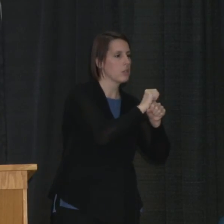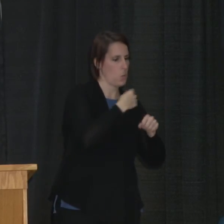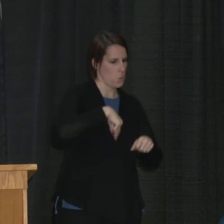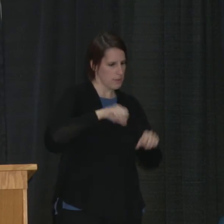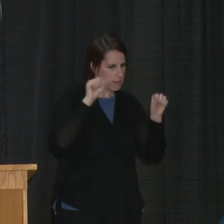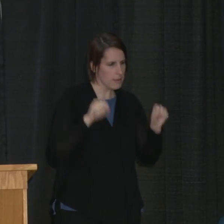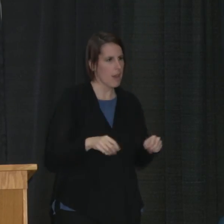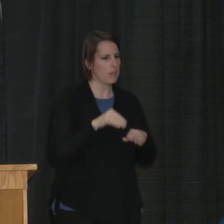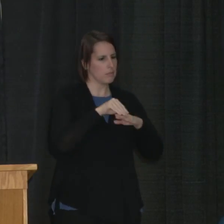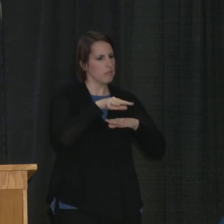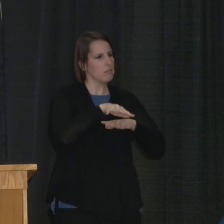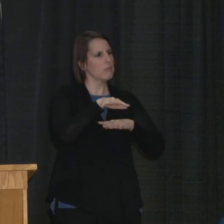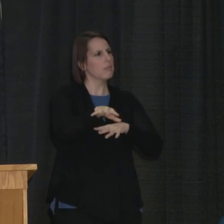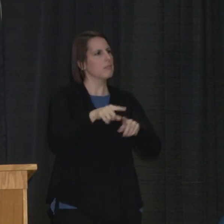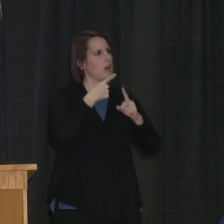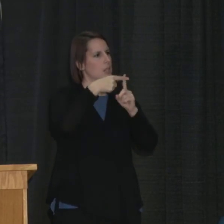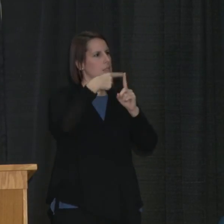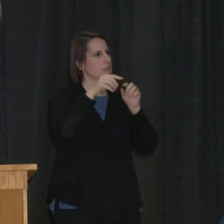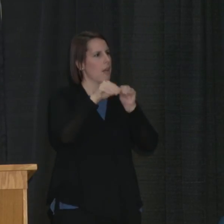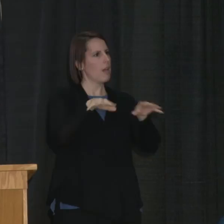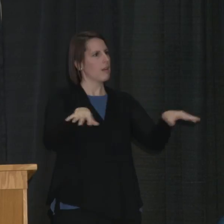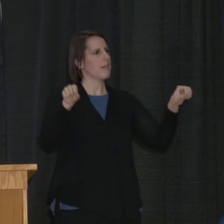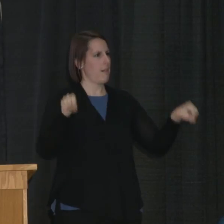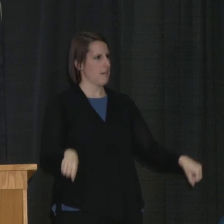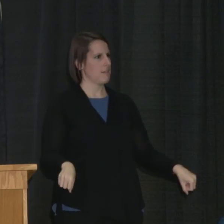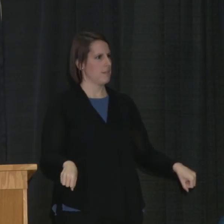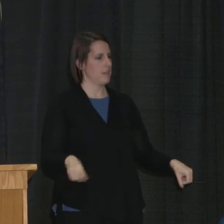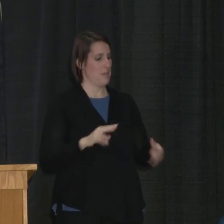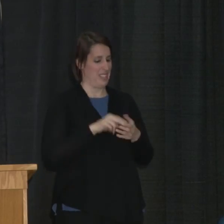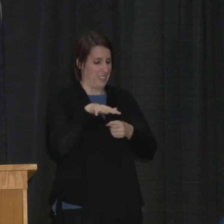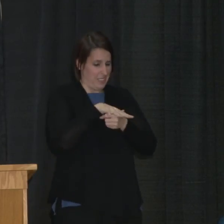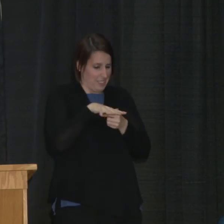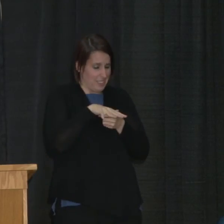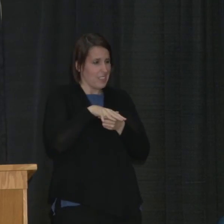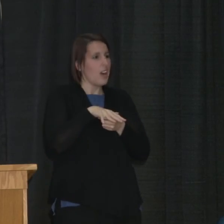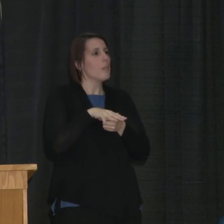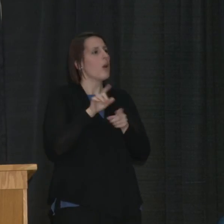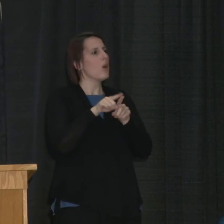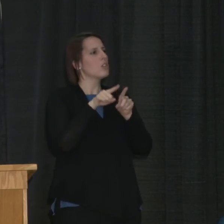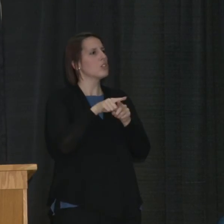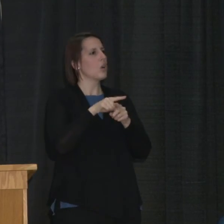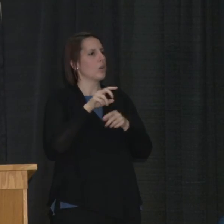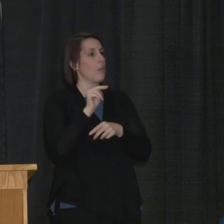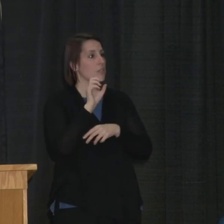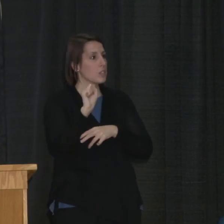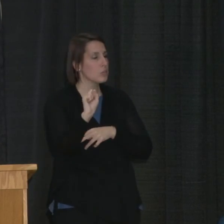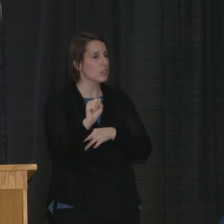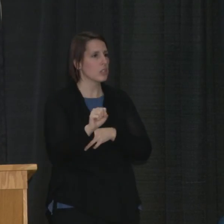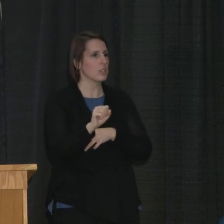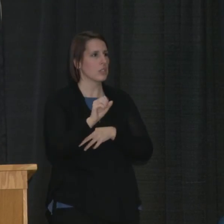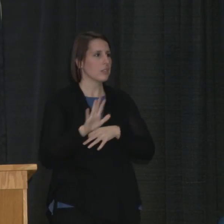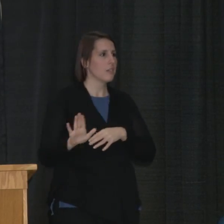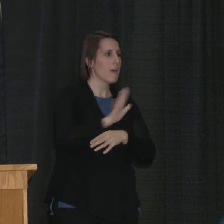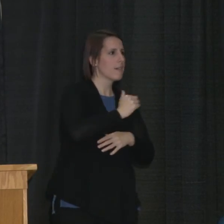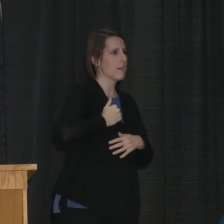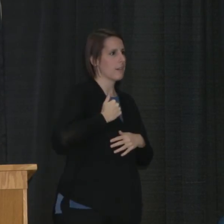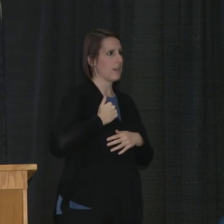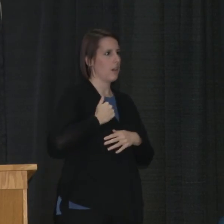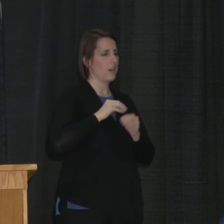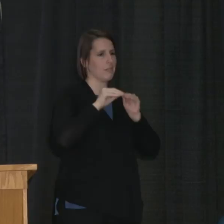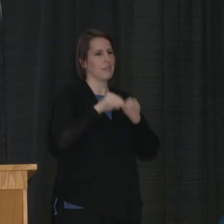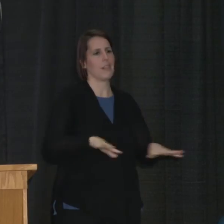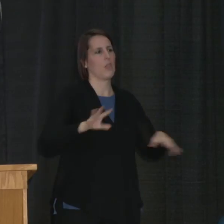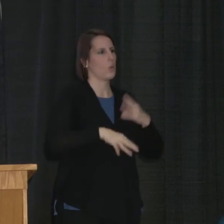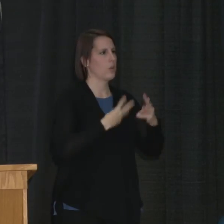our province, our country, and indeed the world. My experiences with you all have given me the belief